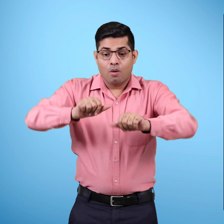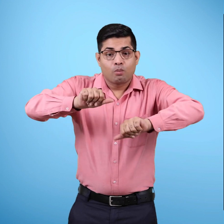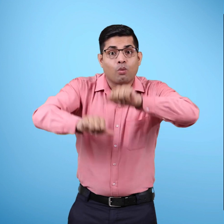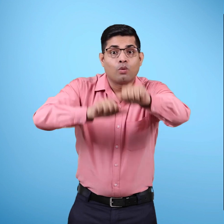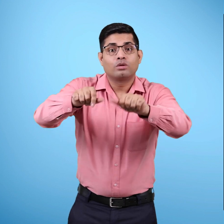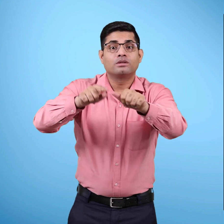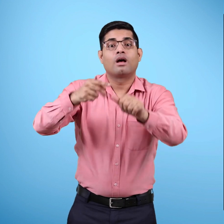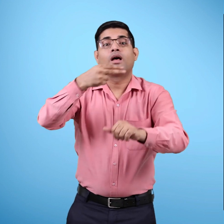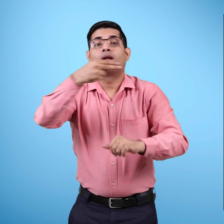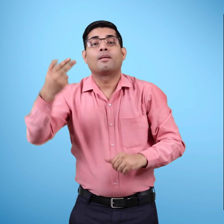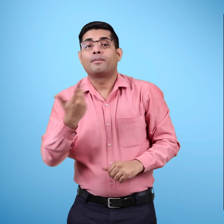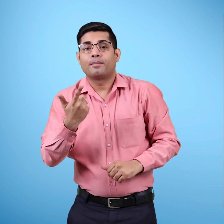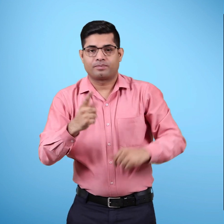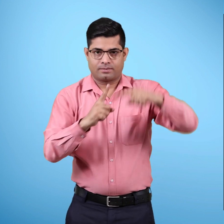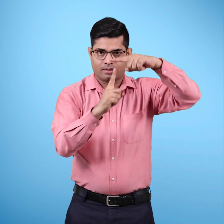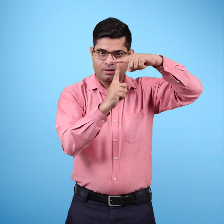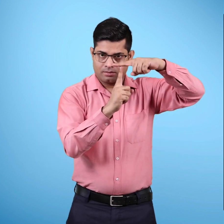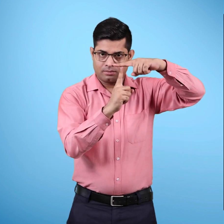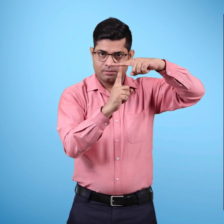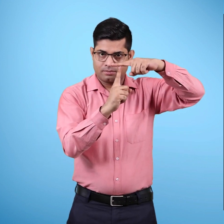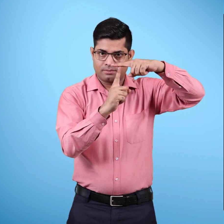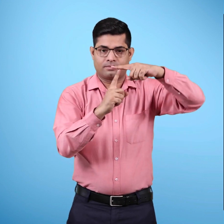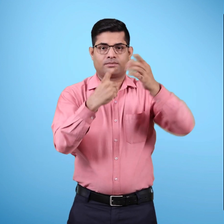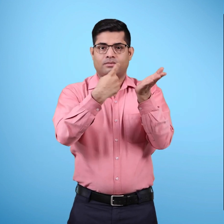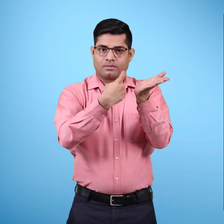by a process called transpiration.